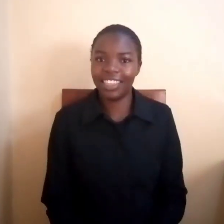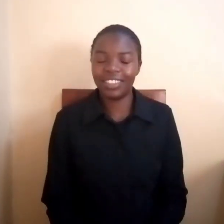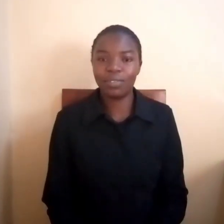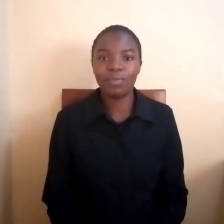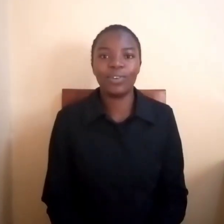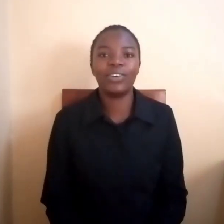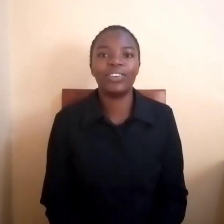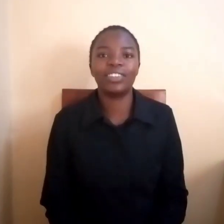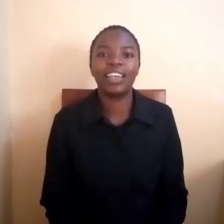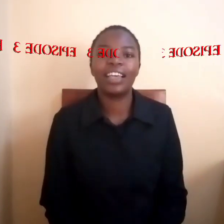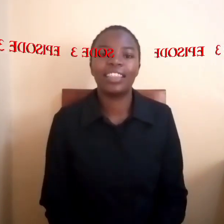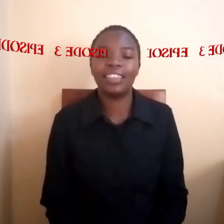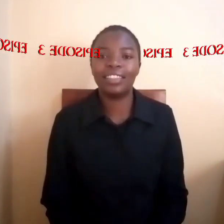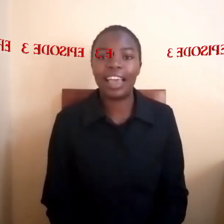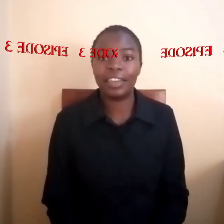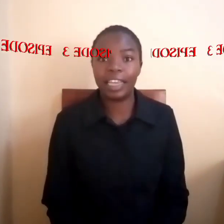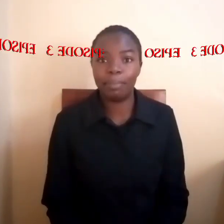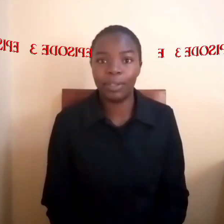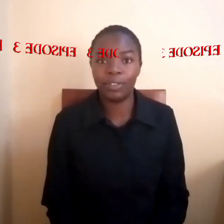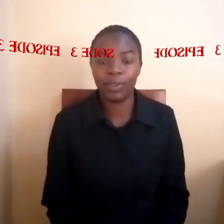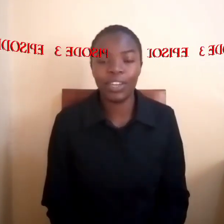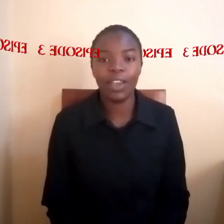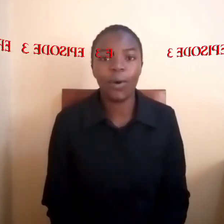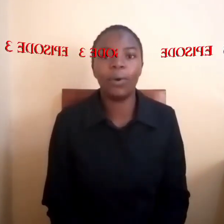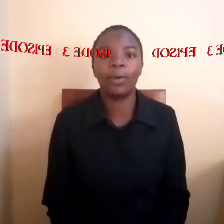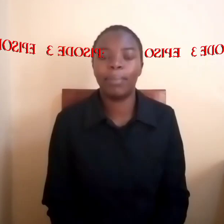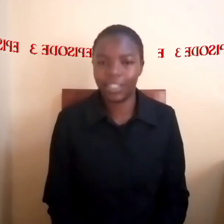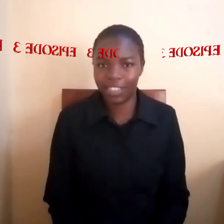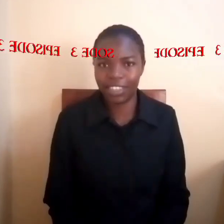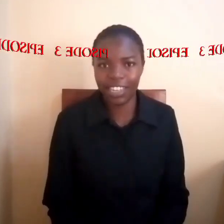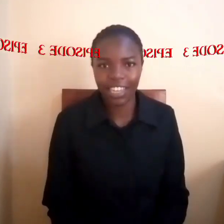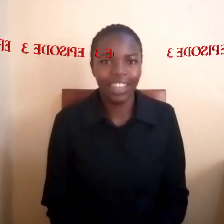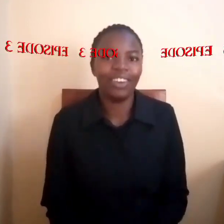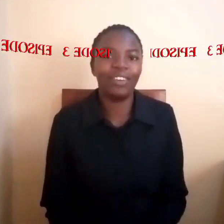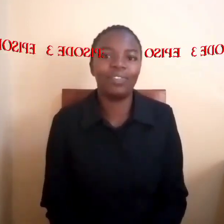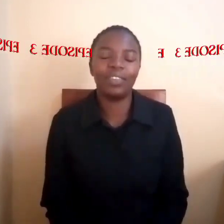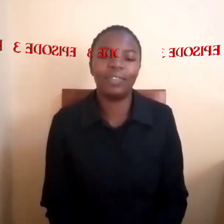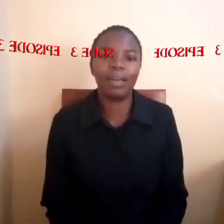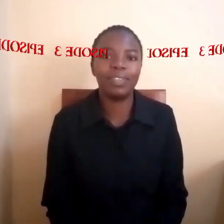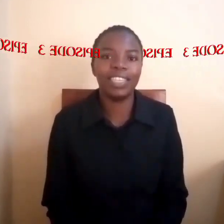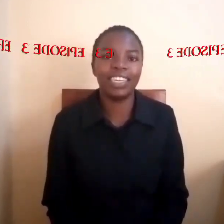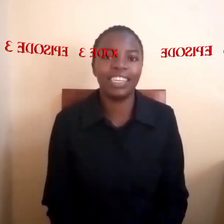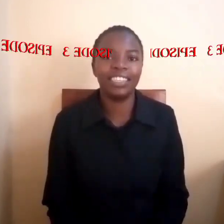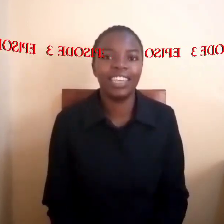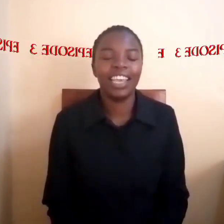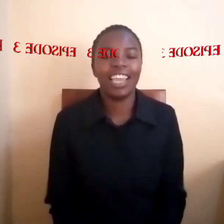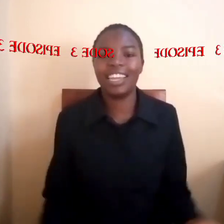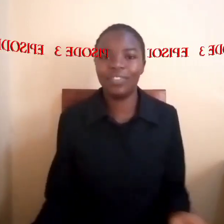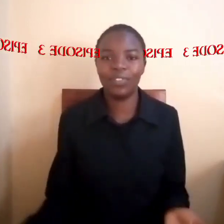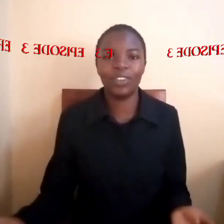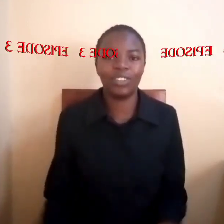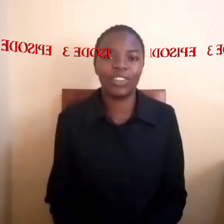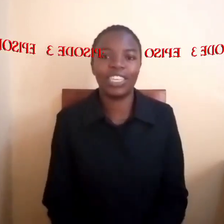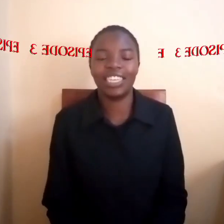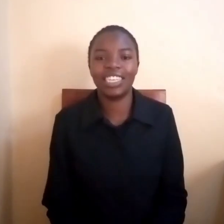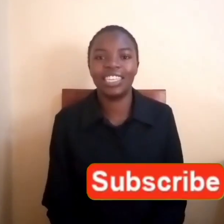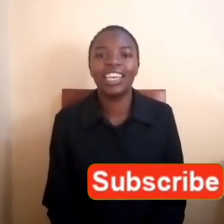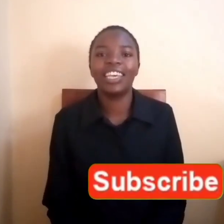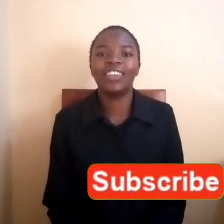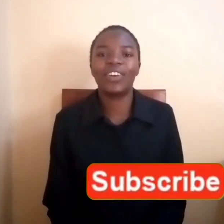This was the third episode or part 3 of the verb series, and if you enjoyed it, you